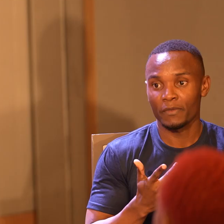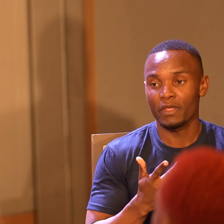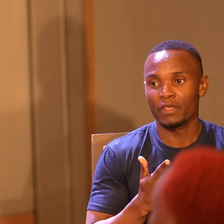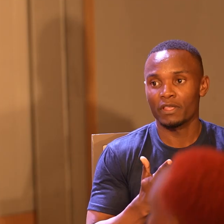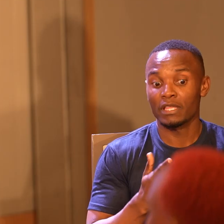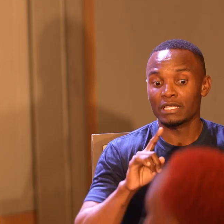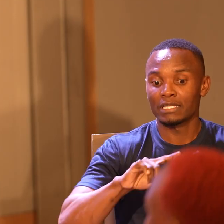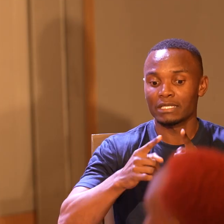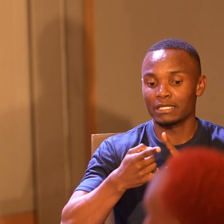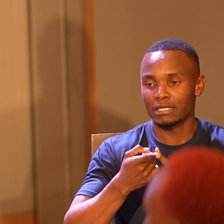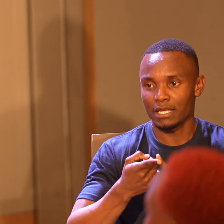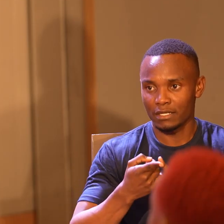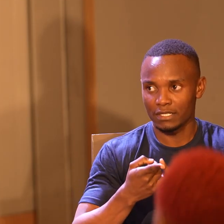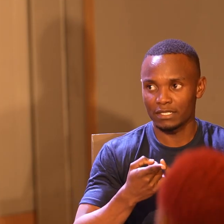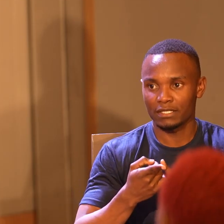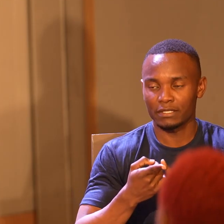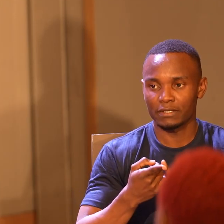that standards